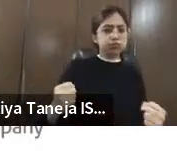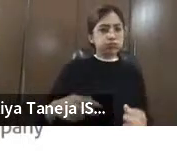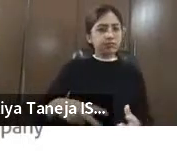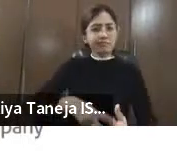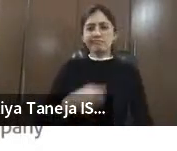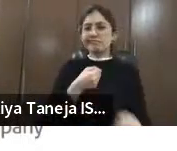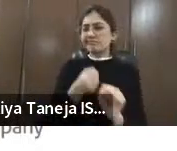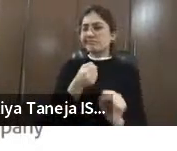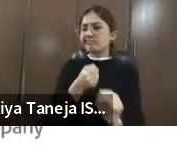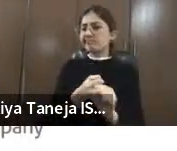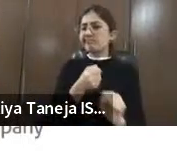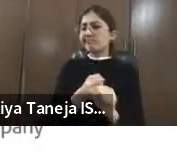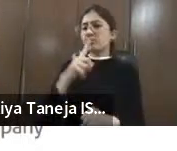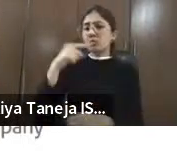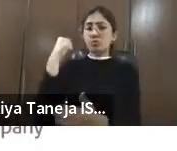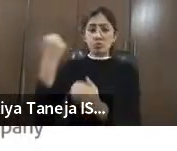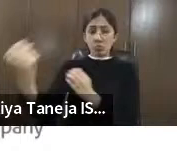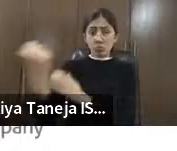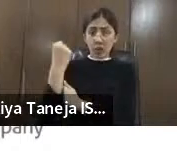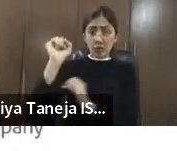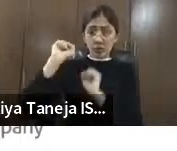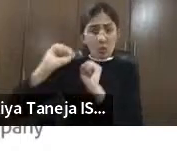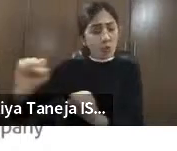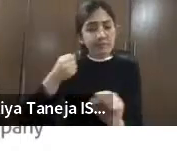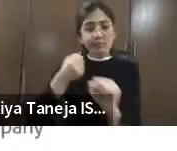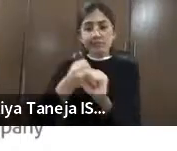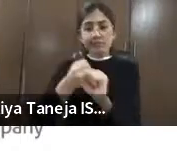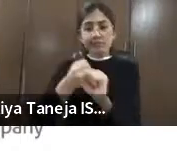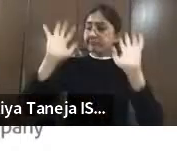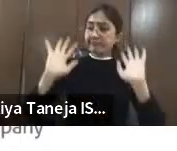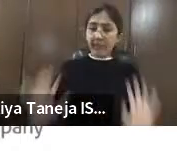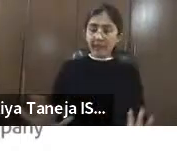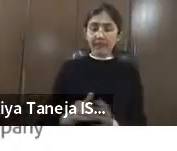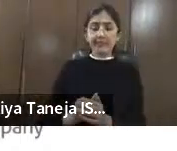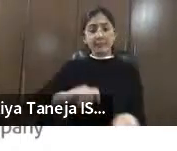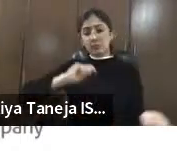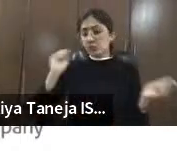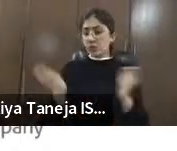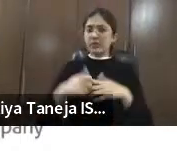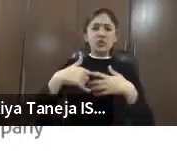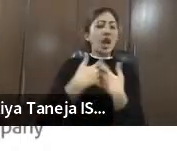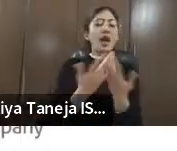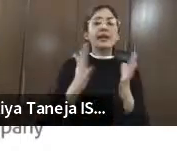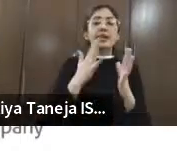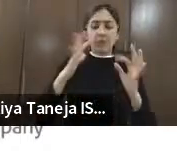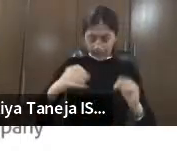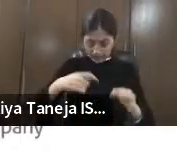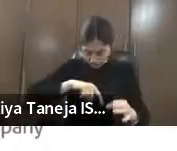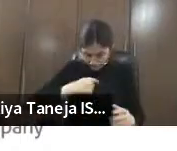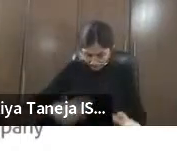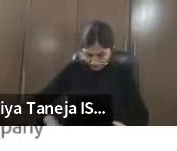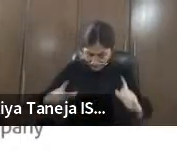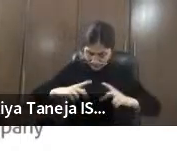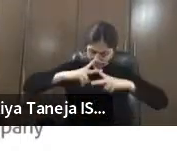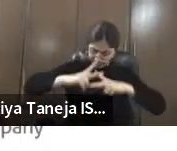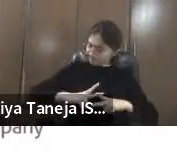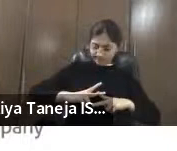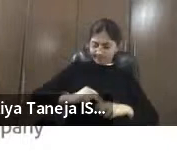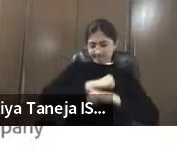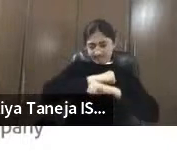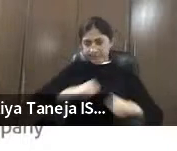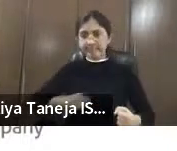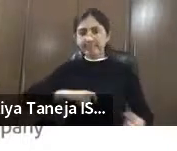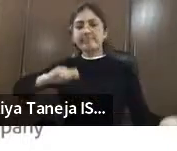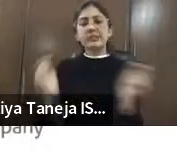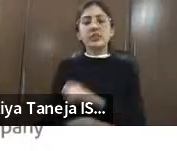for the rights of people with disabilities, thereby changing the ground reality for herself and that of her